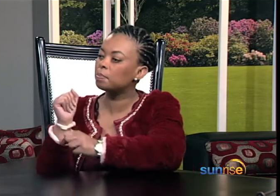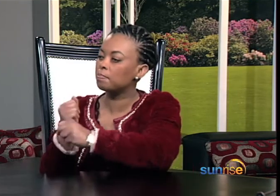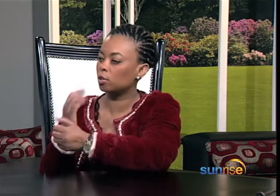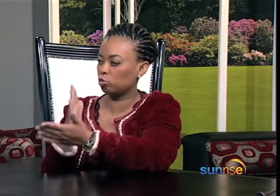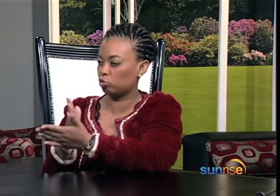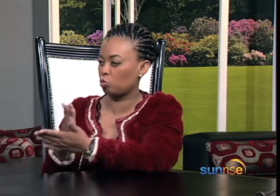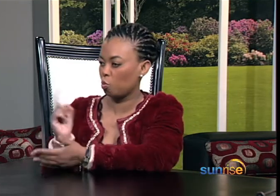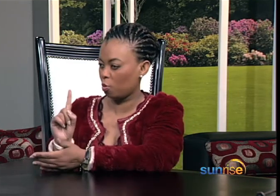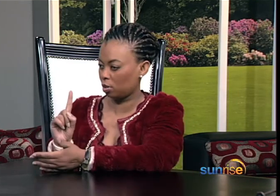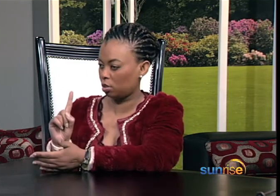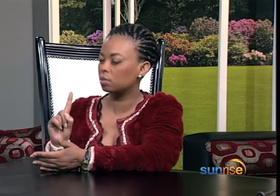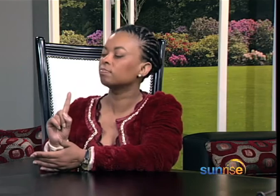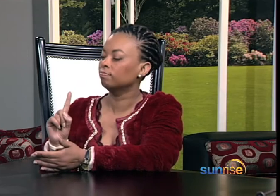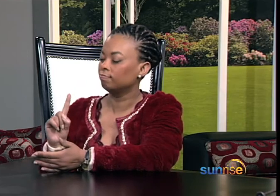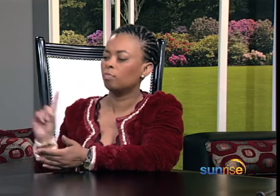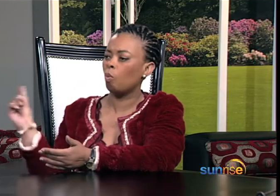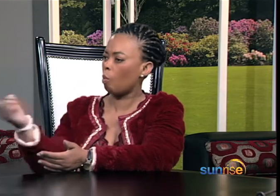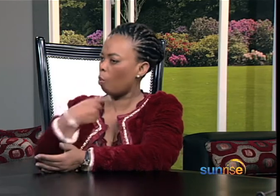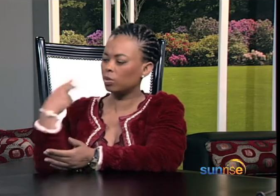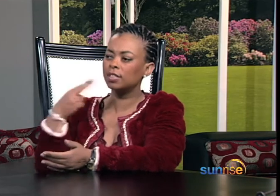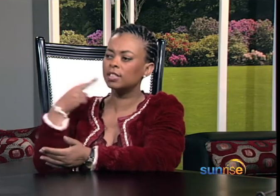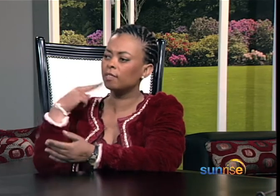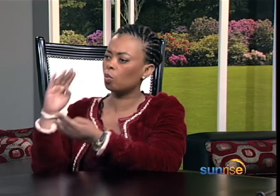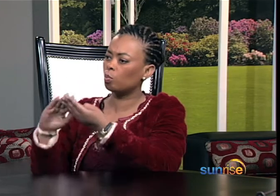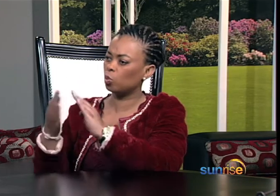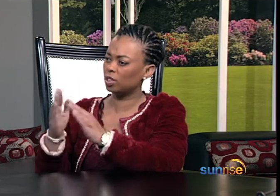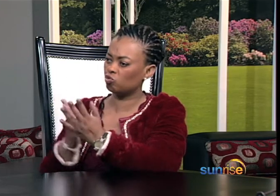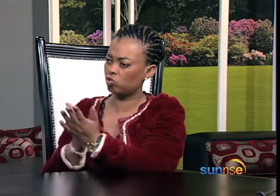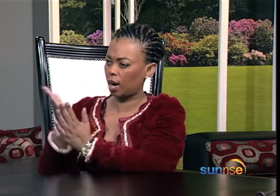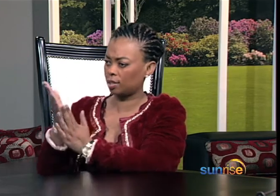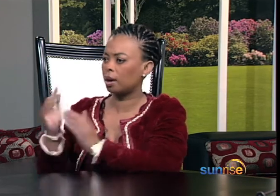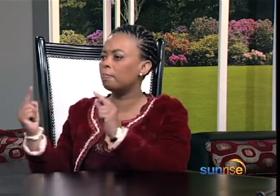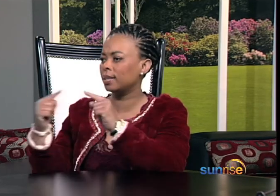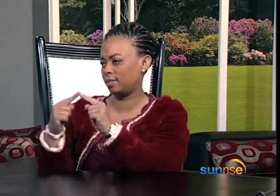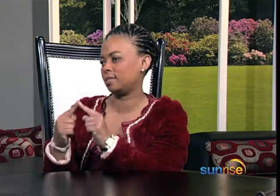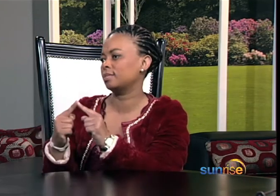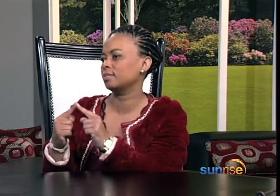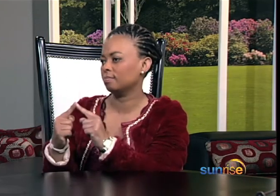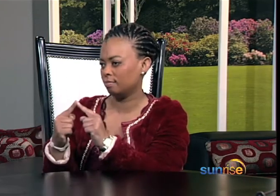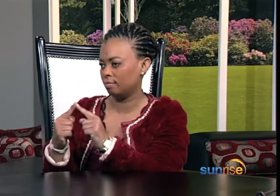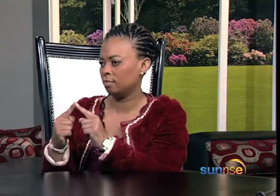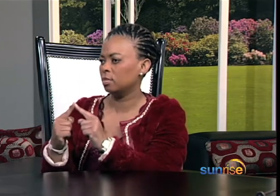Now, going forward, DEFSA will make sure that all the deaf community's rights are met,